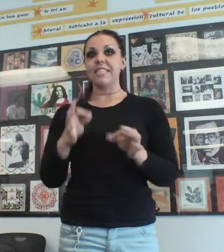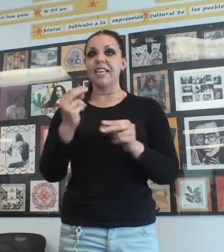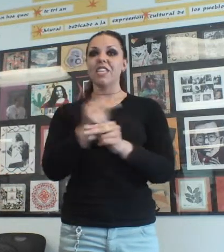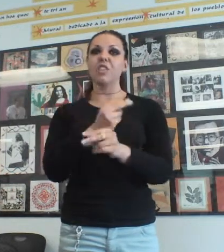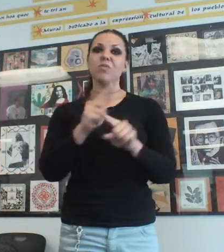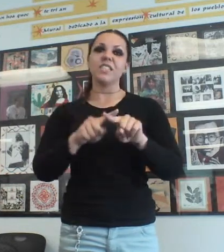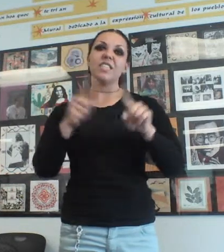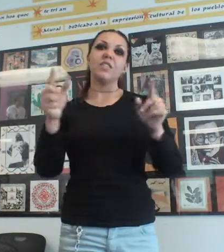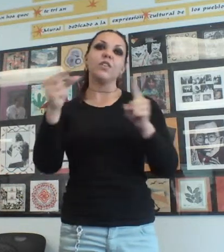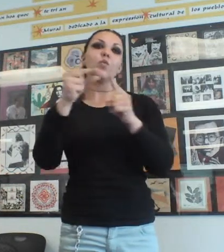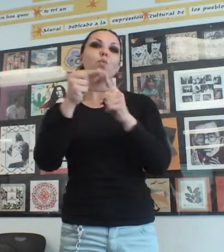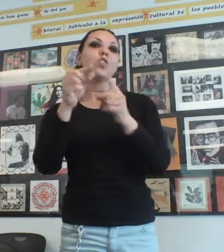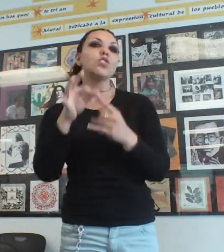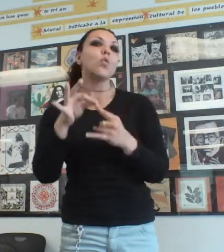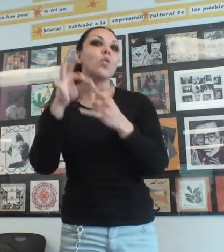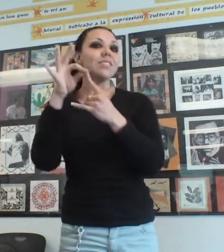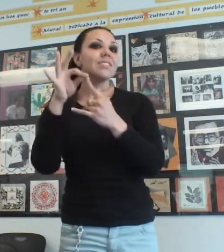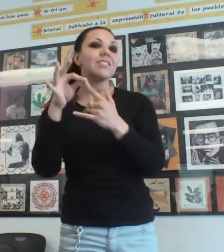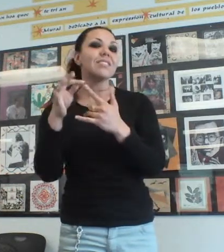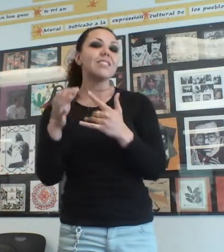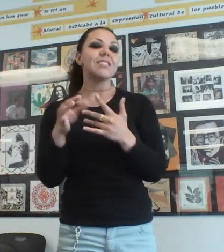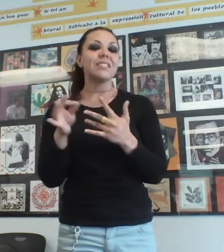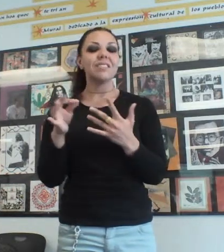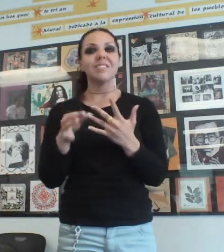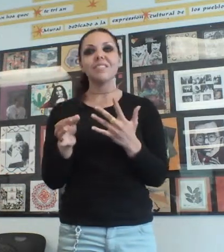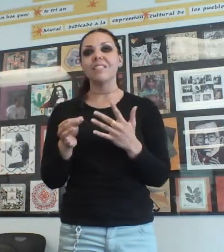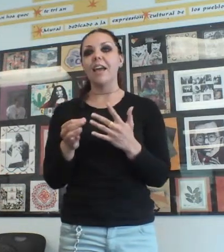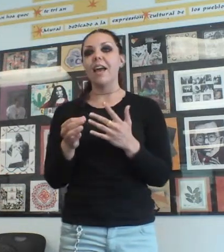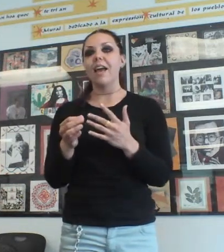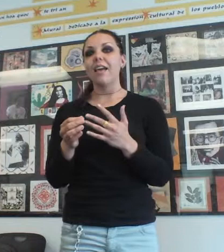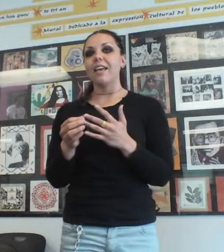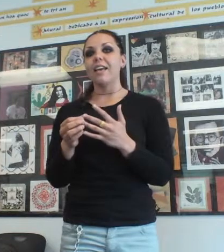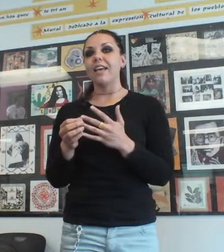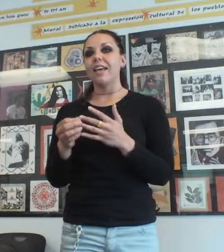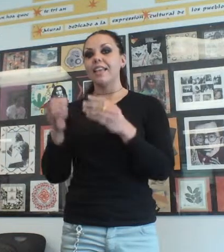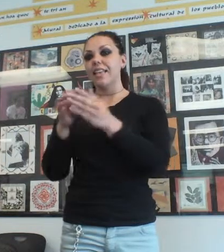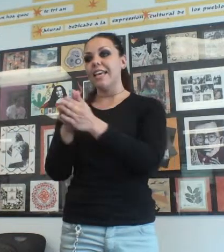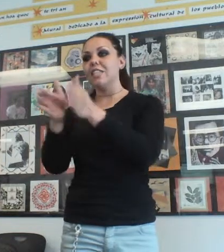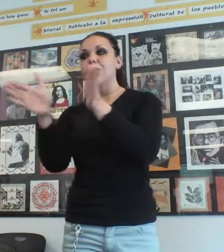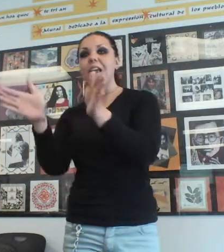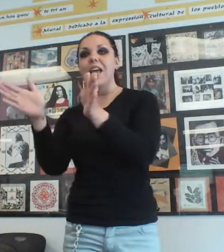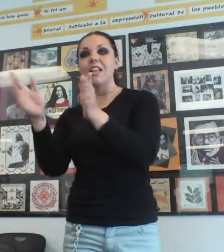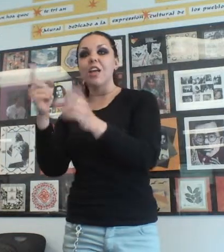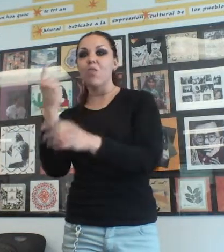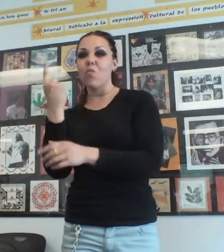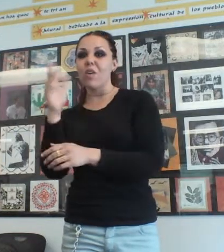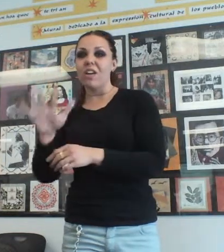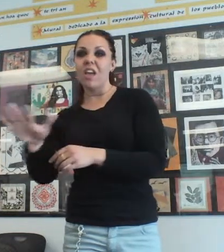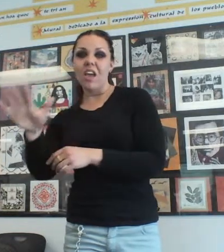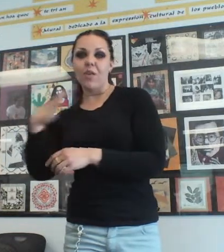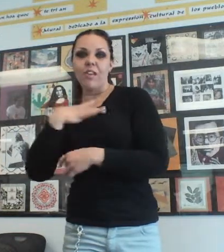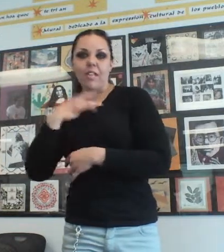choices, they expand on one area that they like better. There's a gazillion different